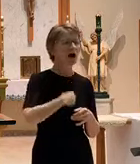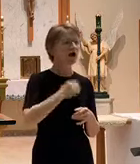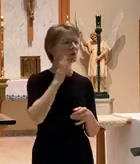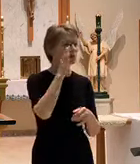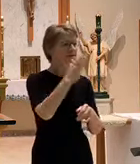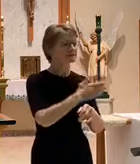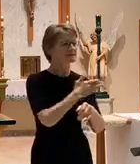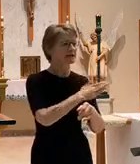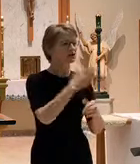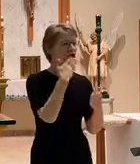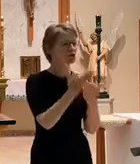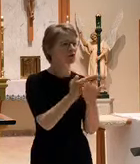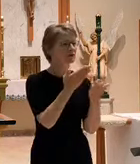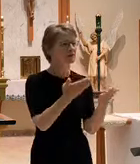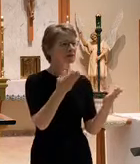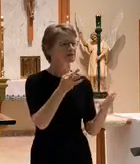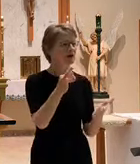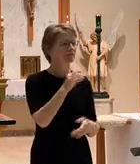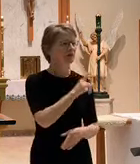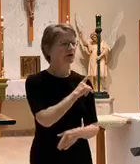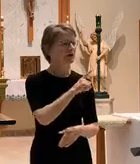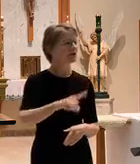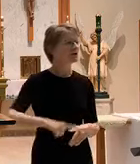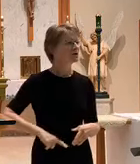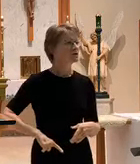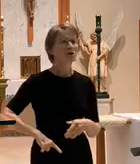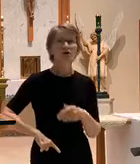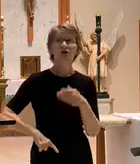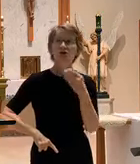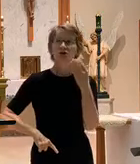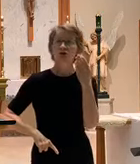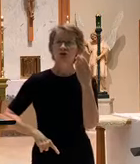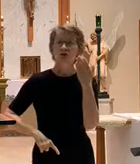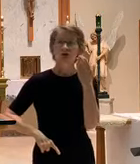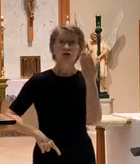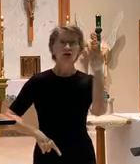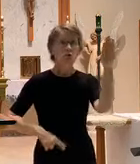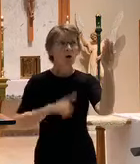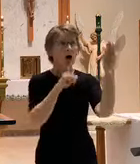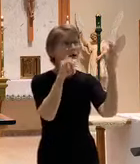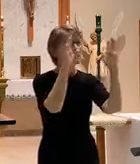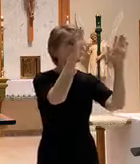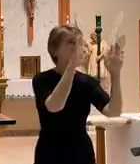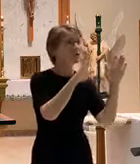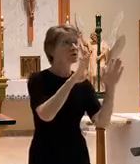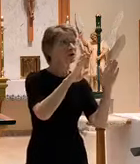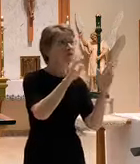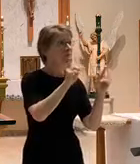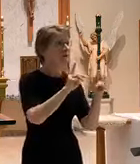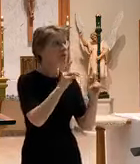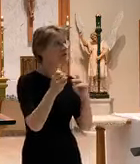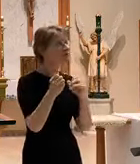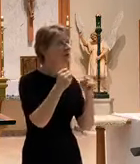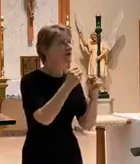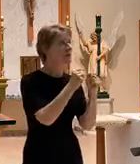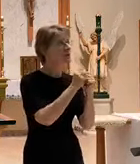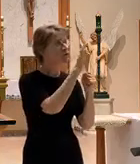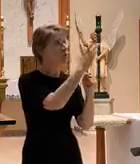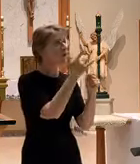the goodness of the Lord. You are the splendor of their strength, and by your